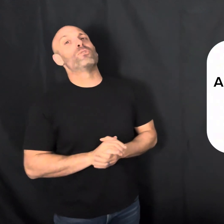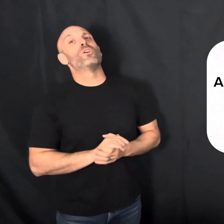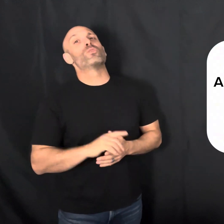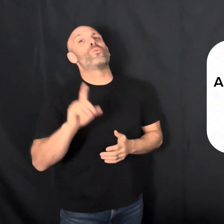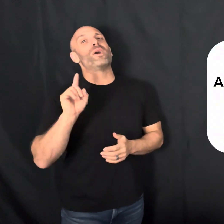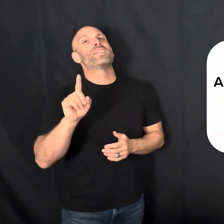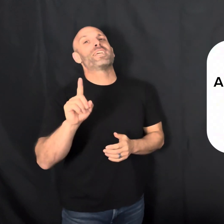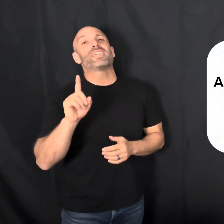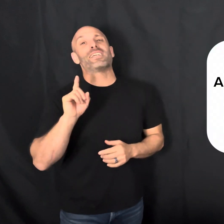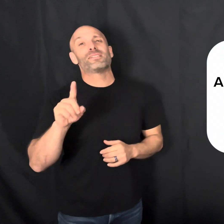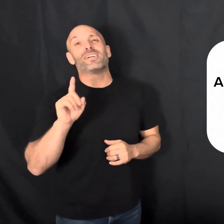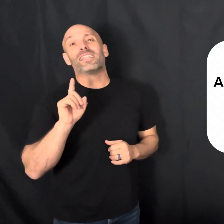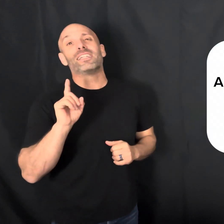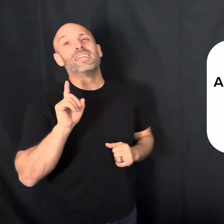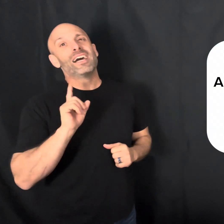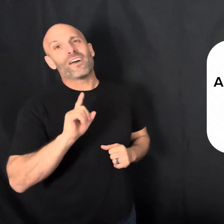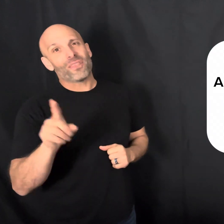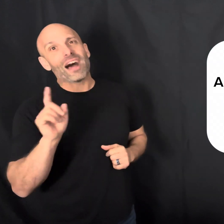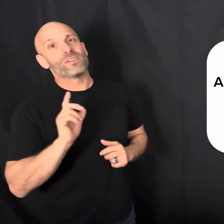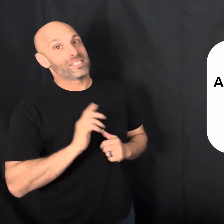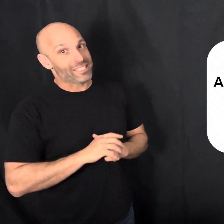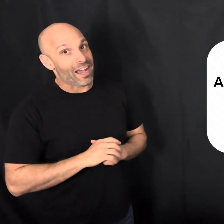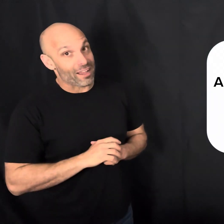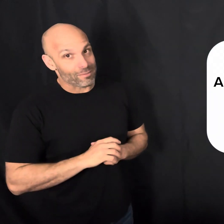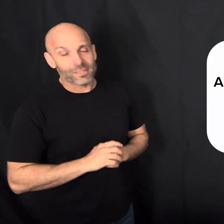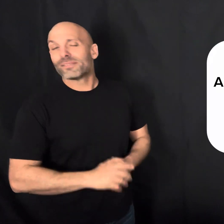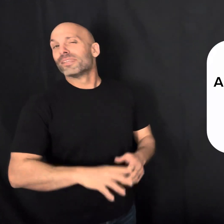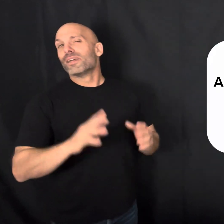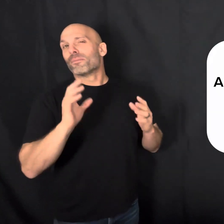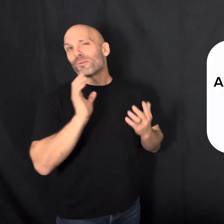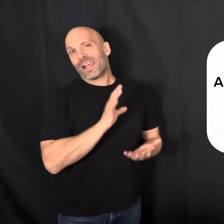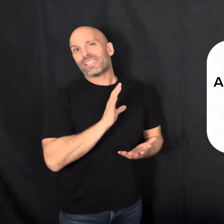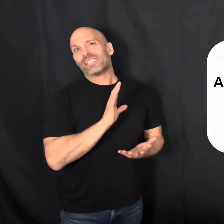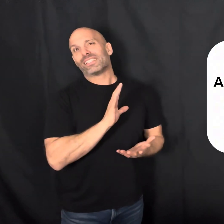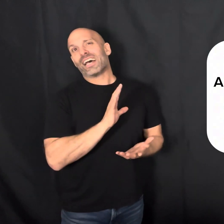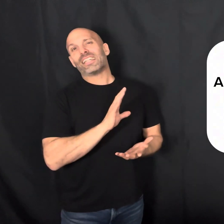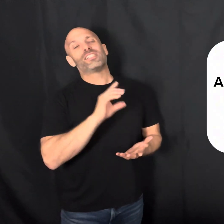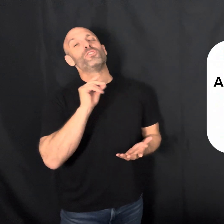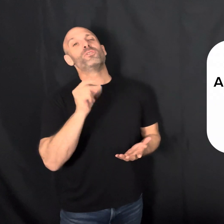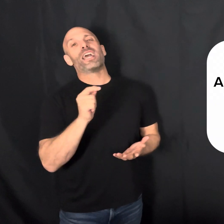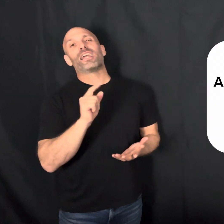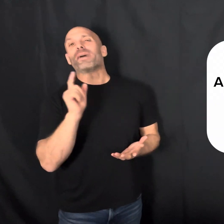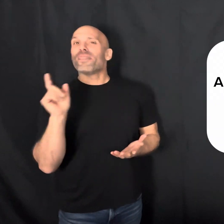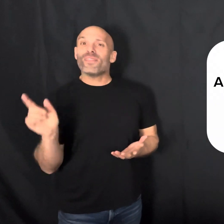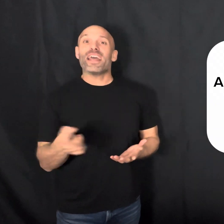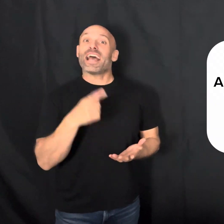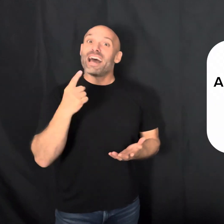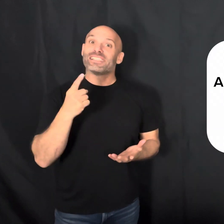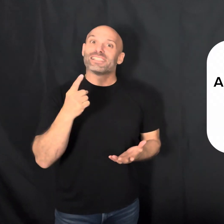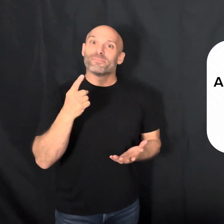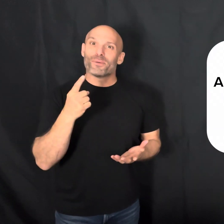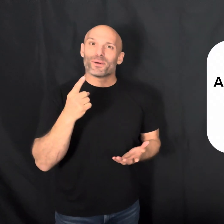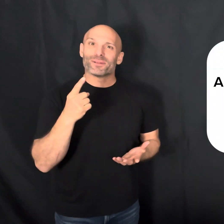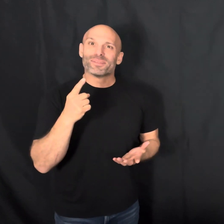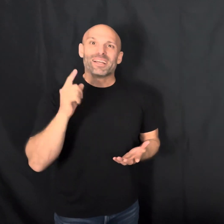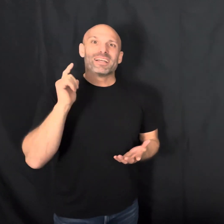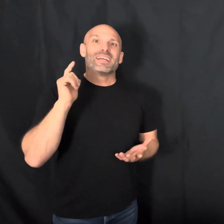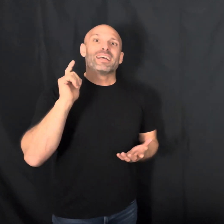knows one kick and has done it 1,000 times. Practice the signs till you get them and then add some more.